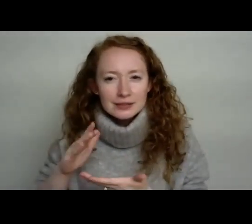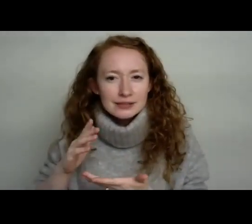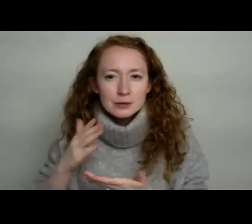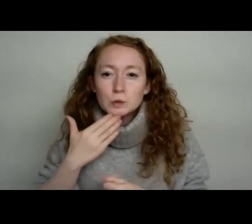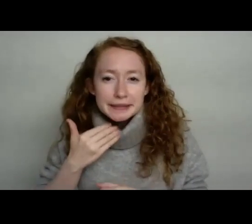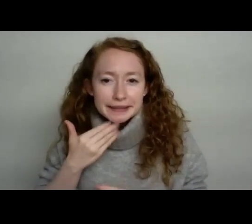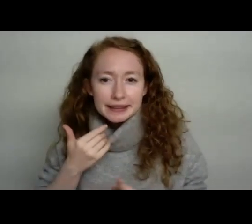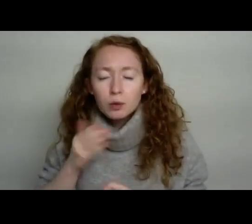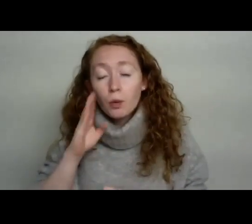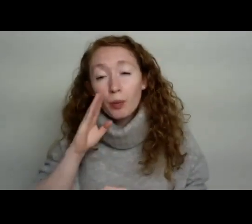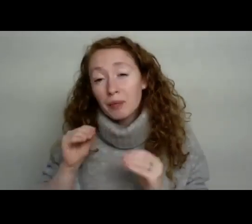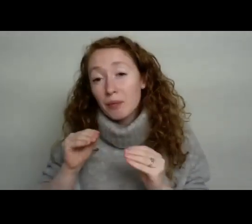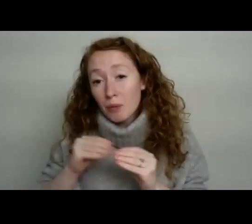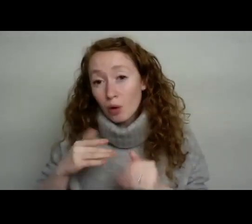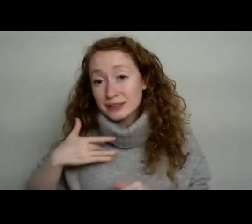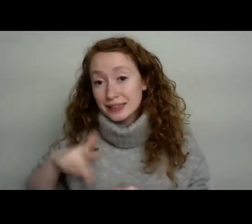mildew.